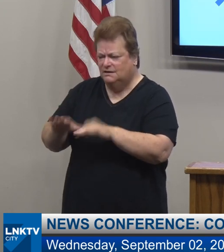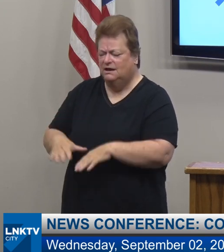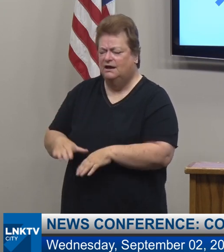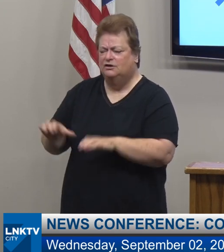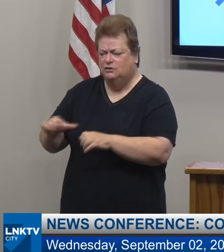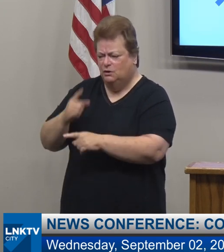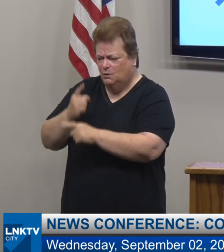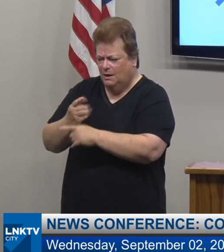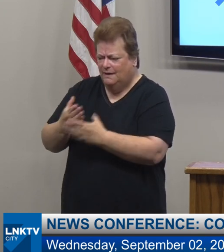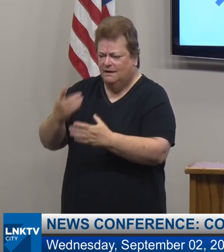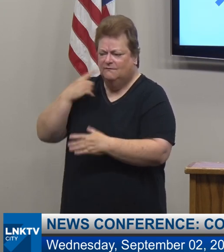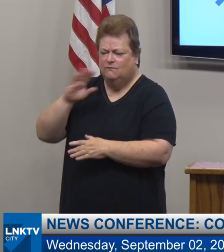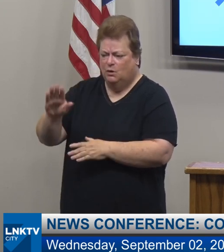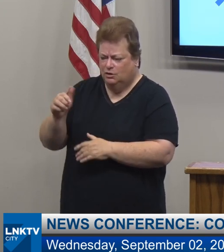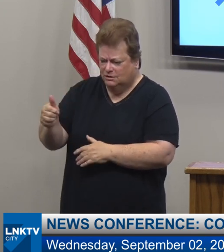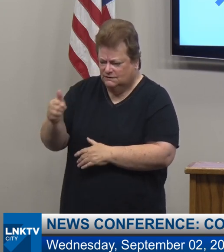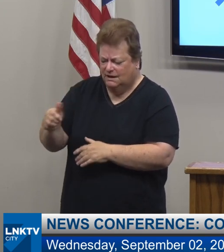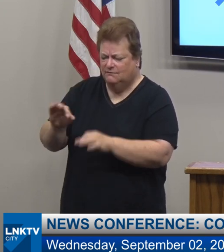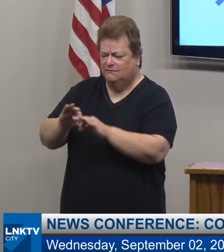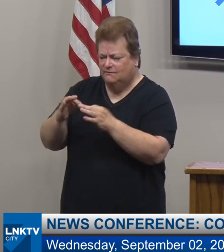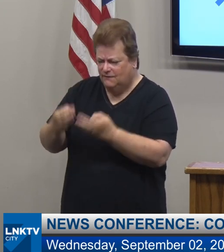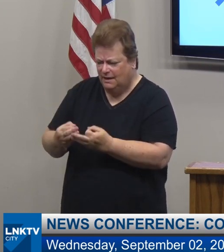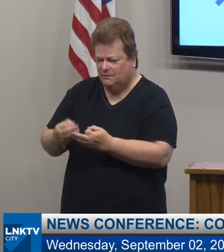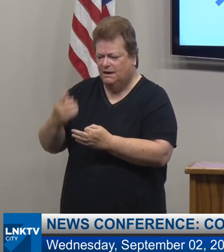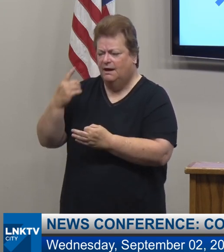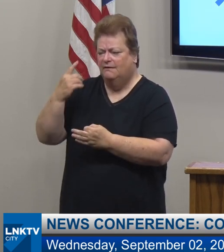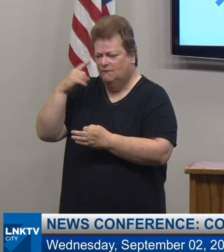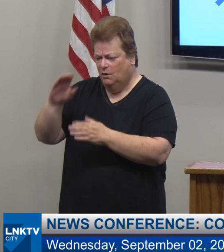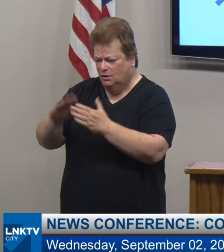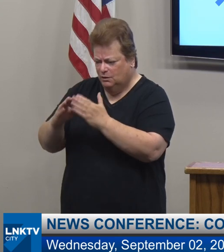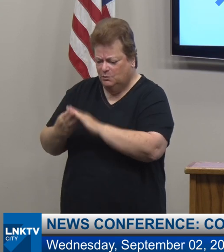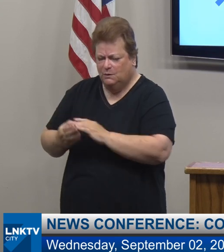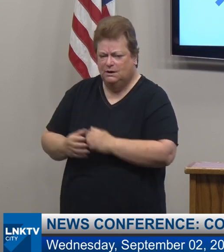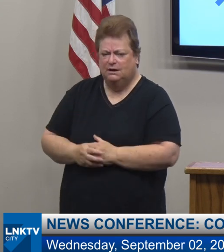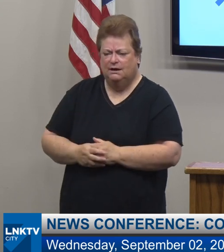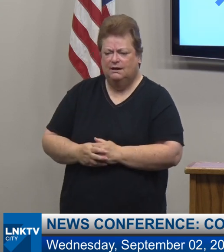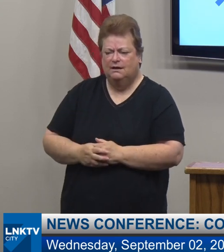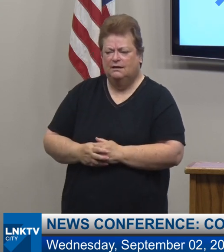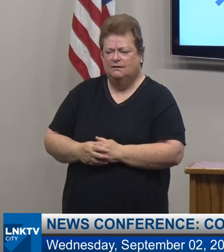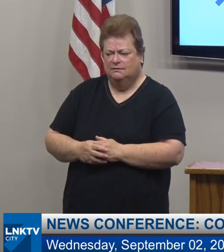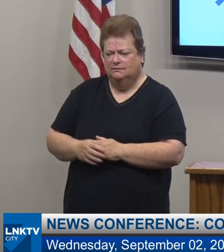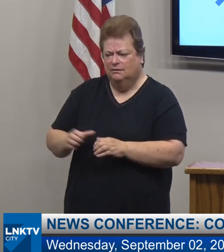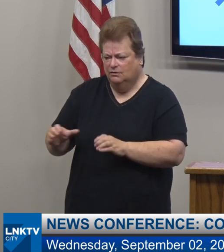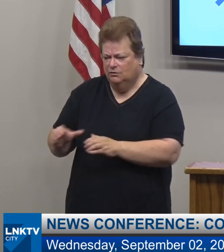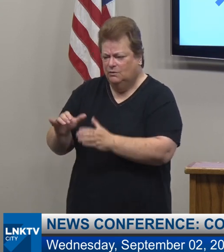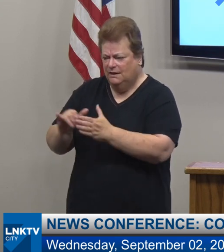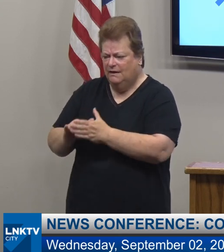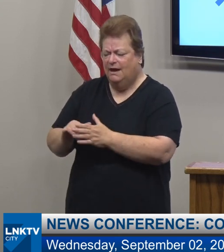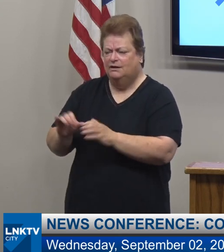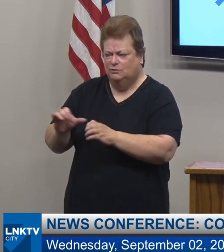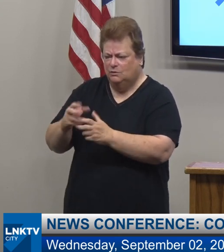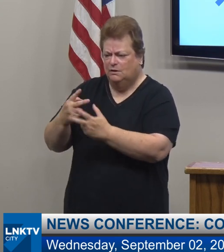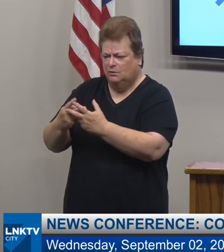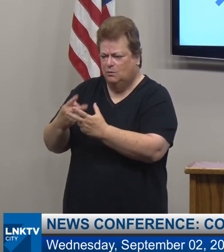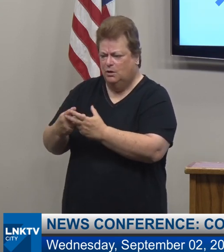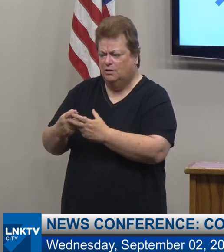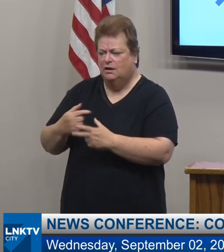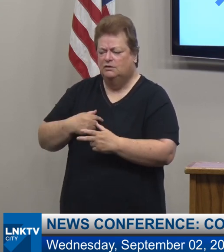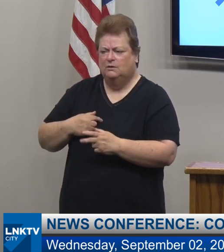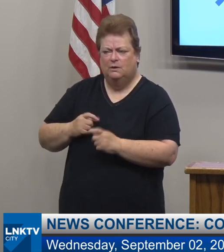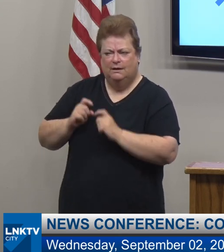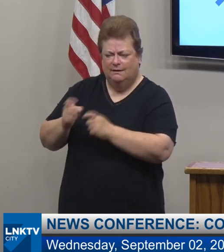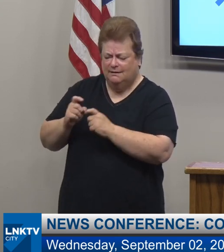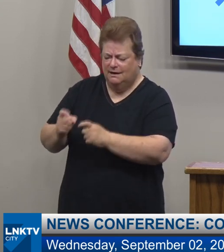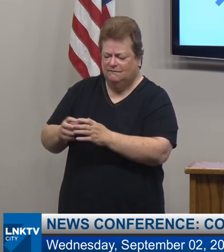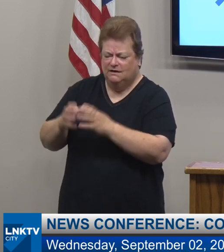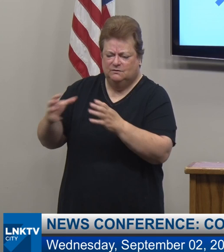their families, in their community, and doing that and doing the quarantine. And we offer them all the supports